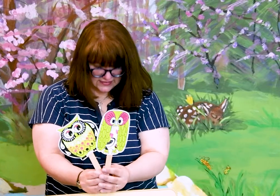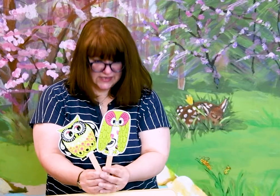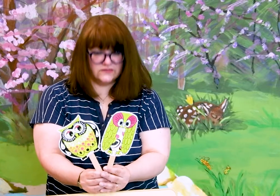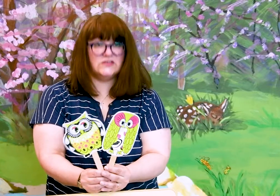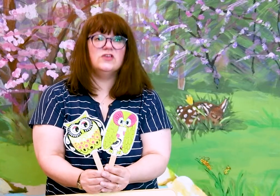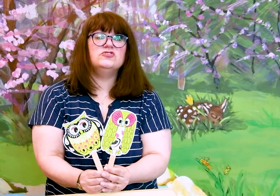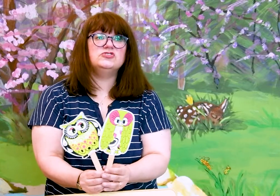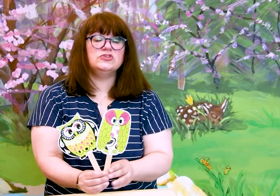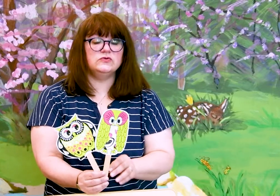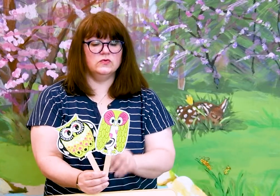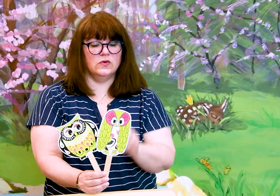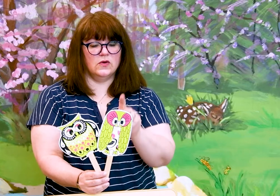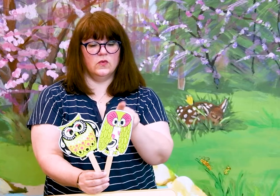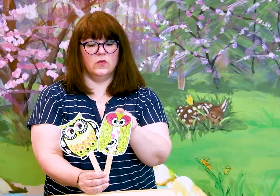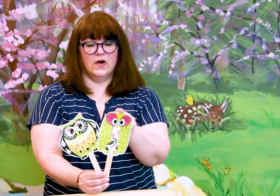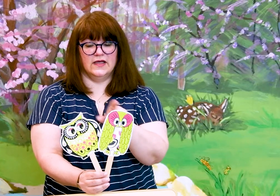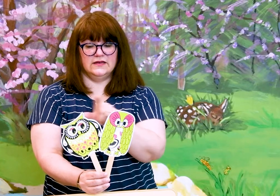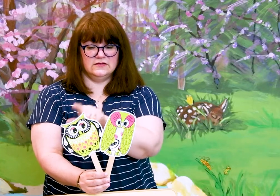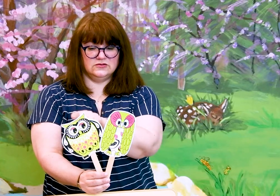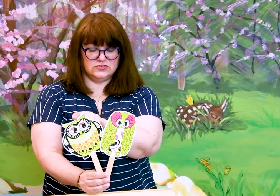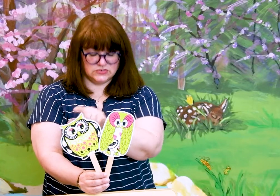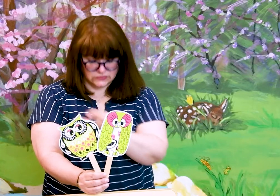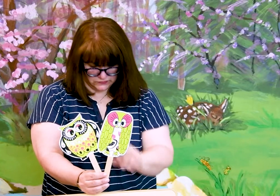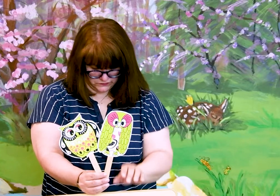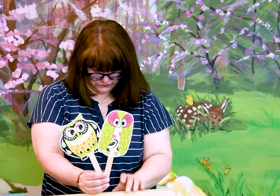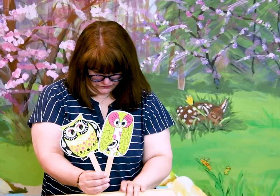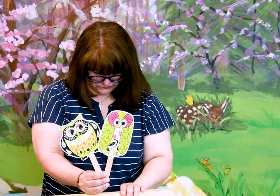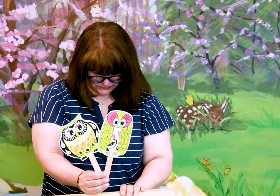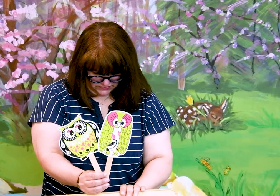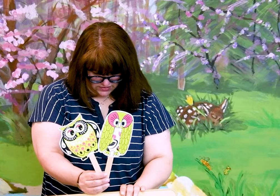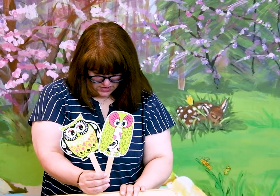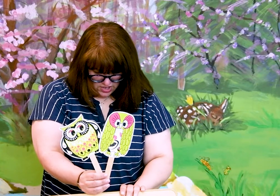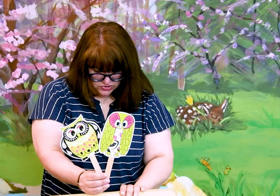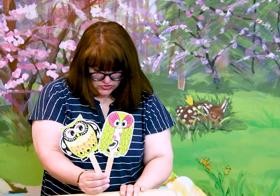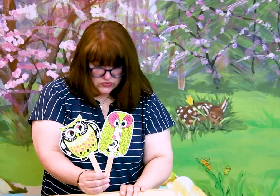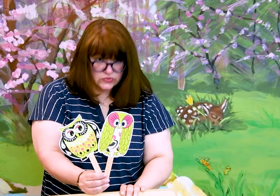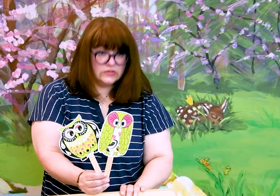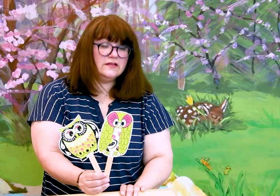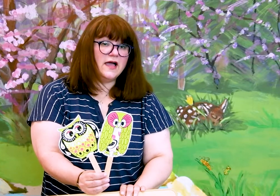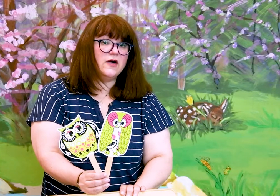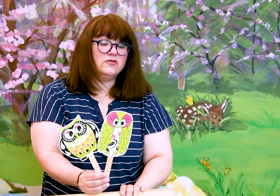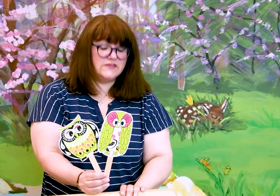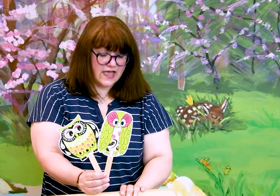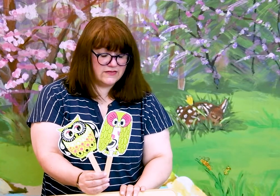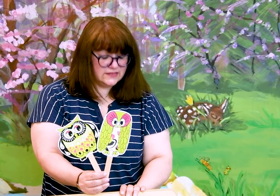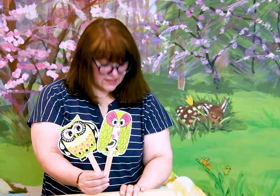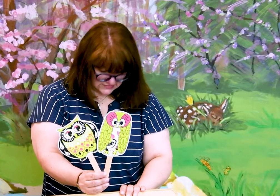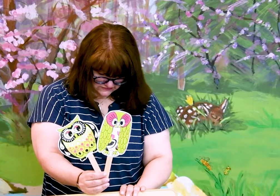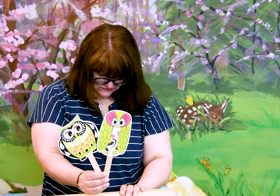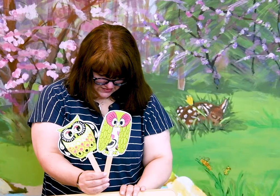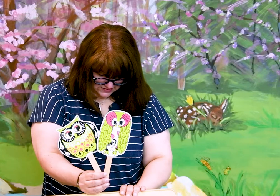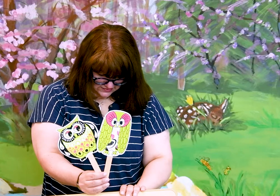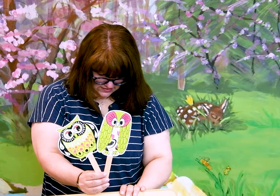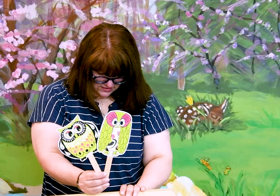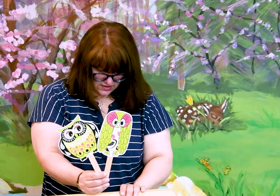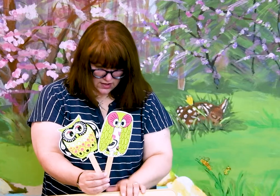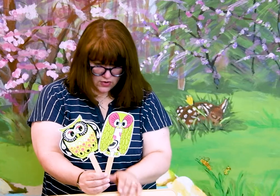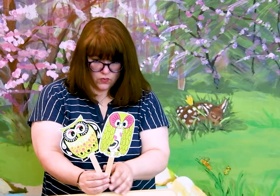leaves two. One, two. Two little owls having lots of fun.